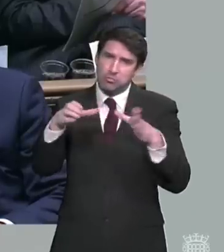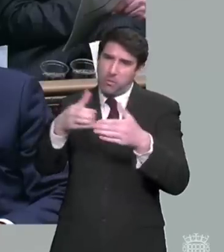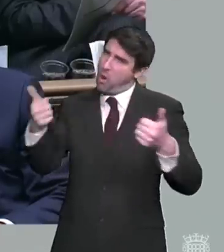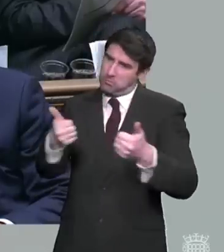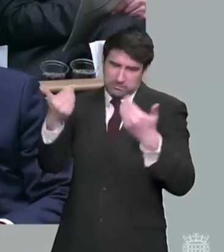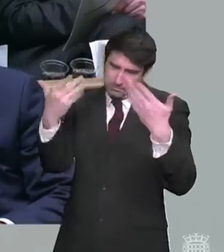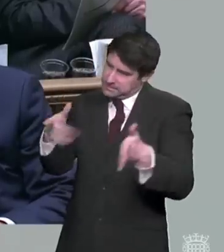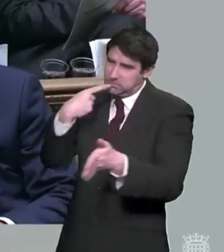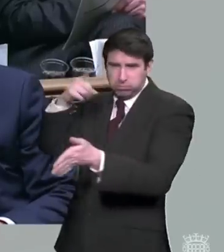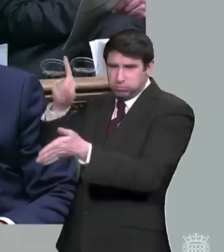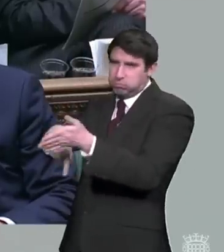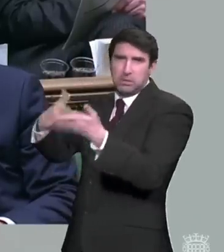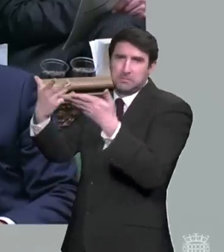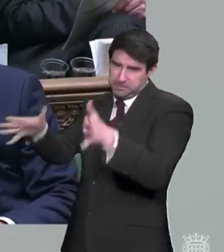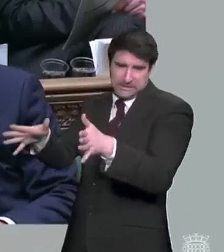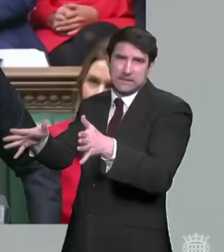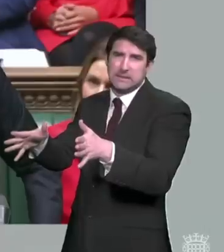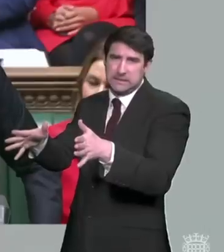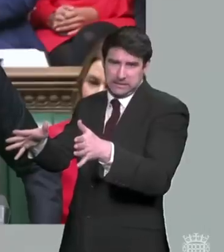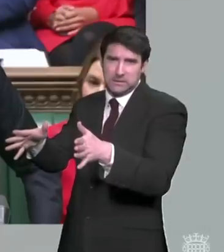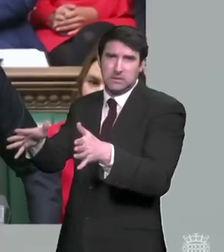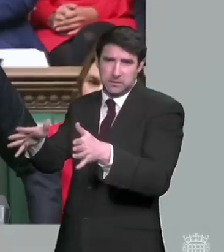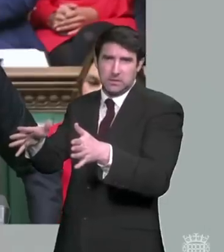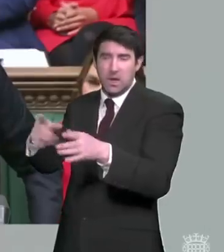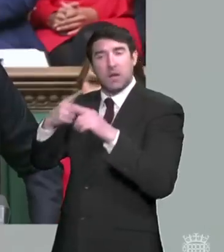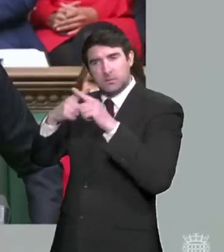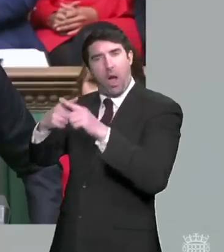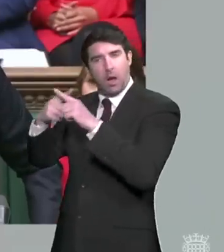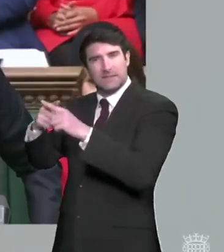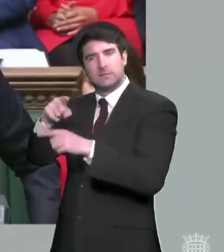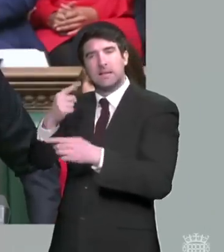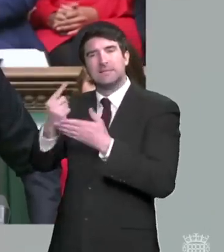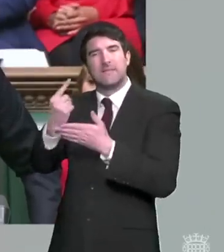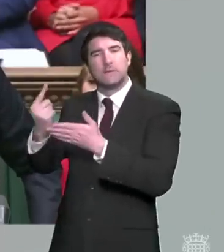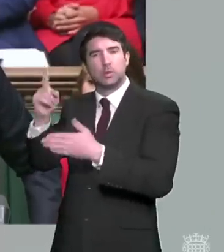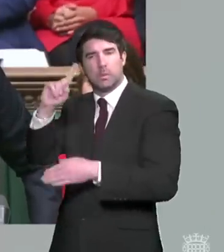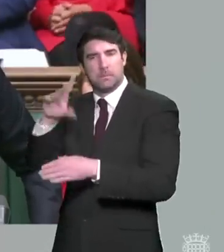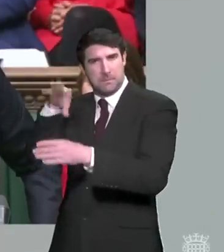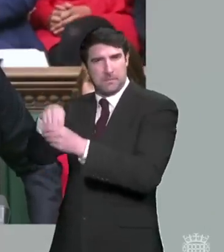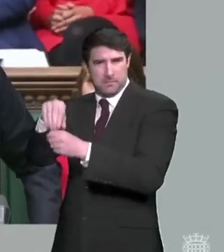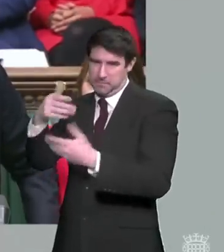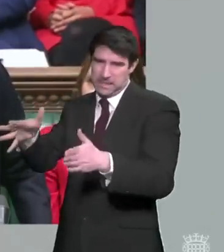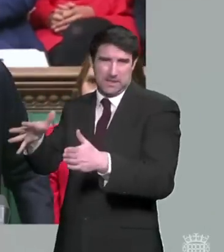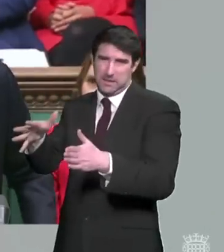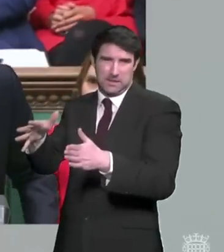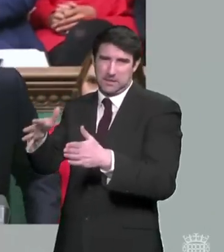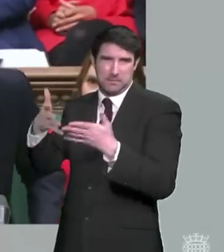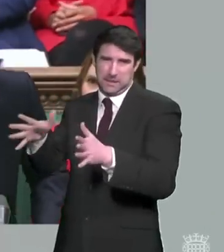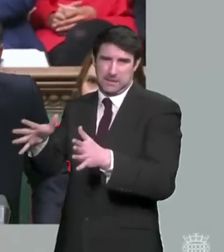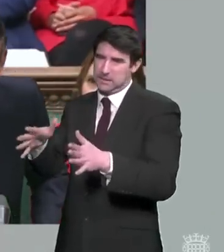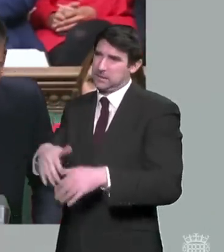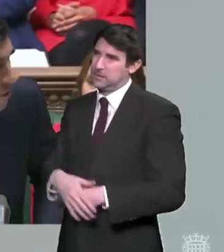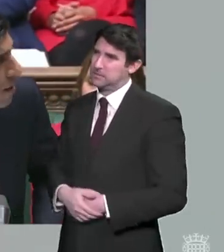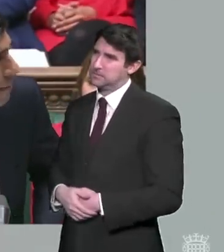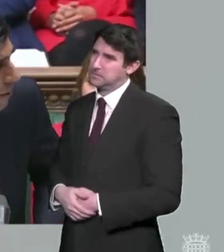in its entirety, as well as taking specific action against particular leaders, as he'll know. With regard to prescriptions, it's not something that we